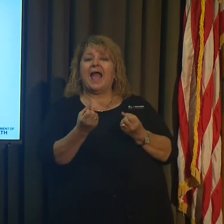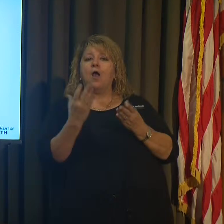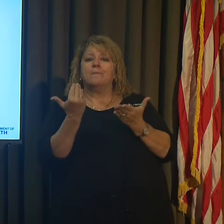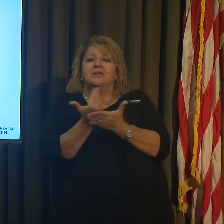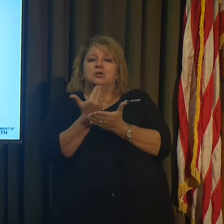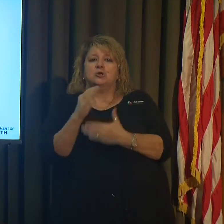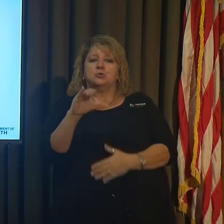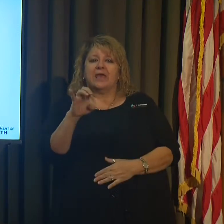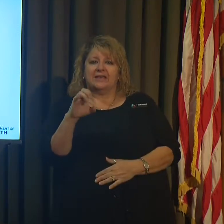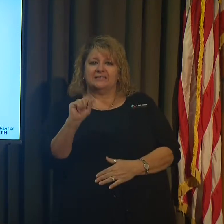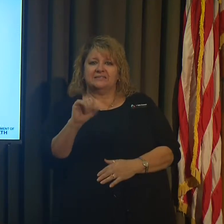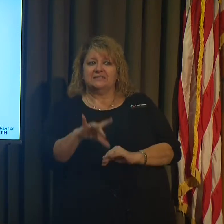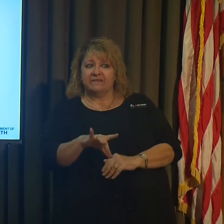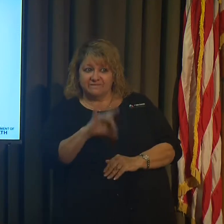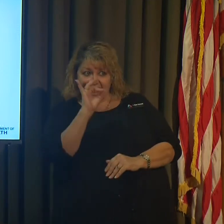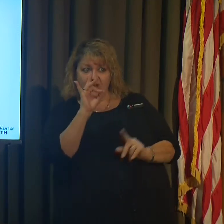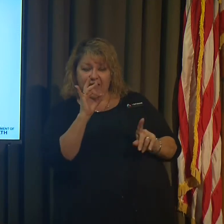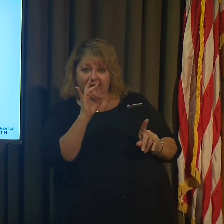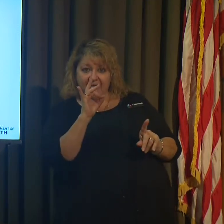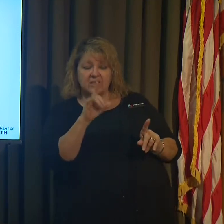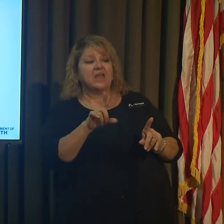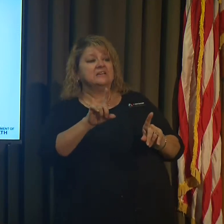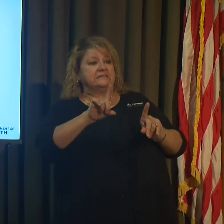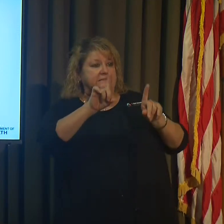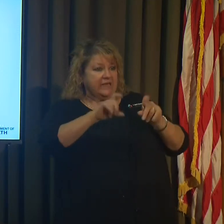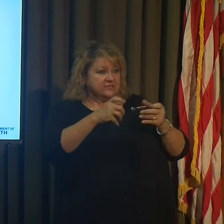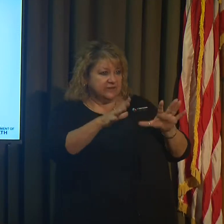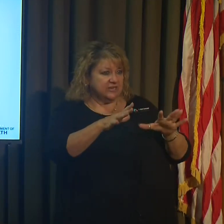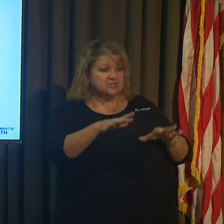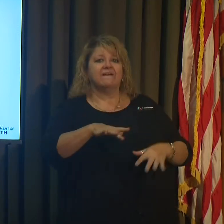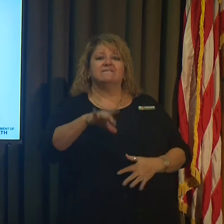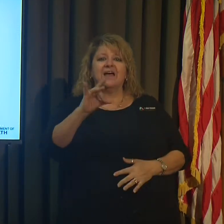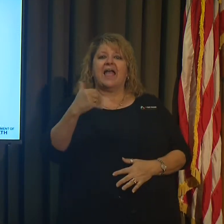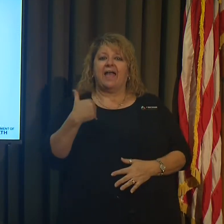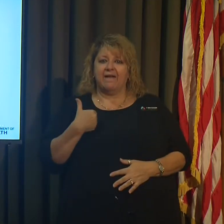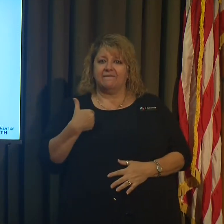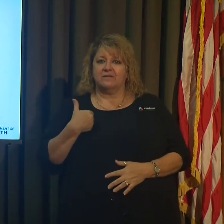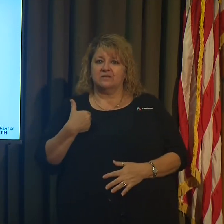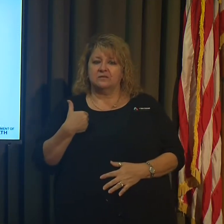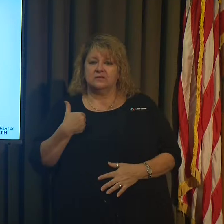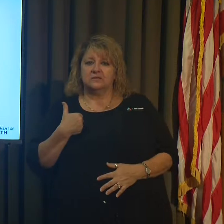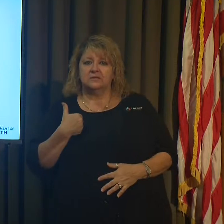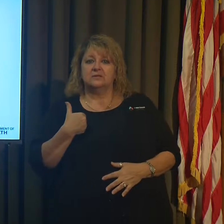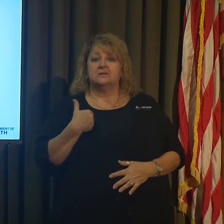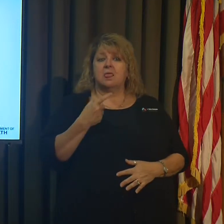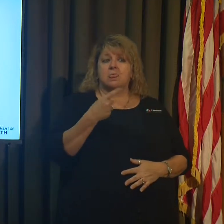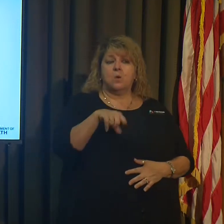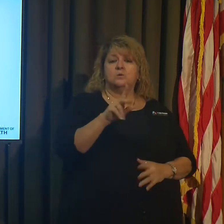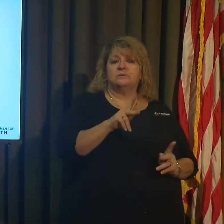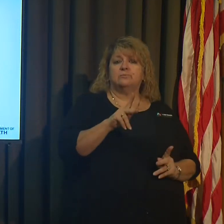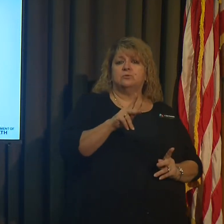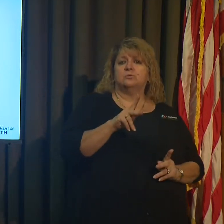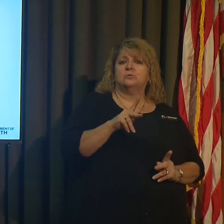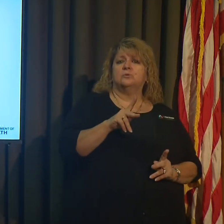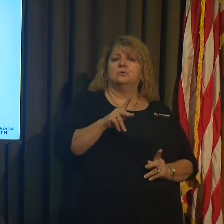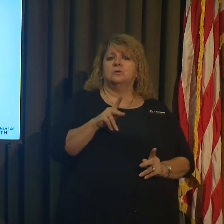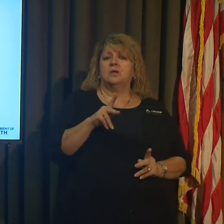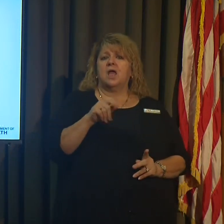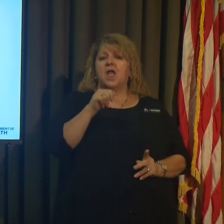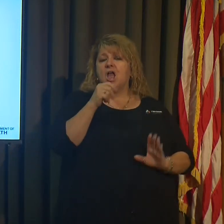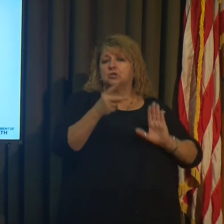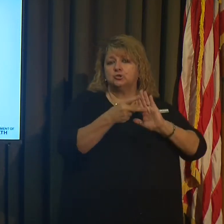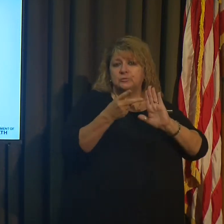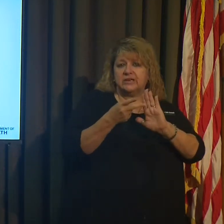new cases diagnosed, or people that test positive, unique people that test positive, unduplicated, every day